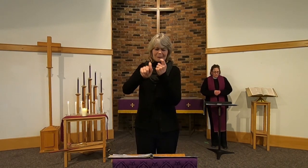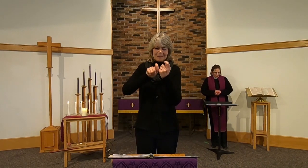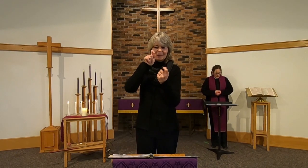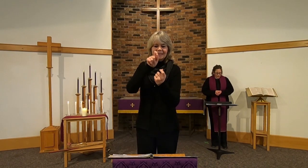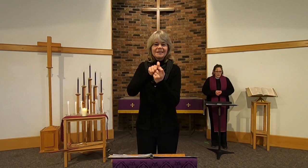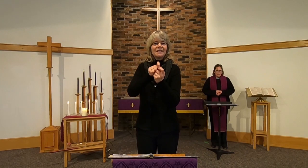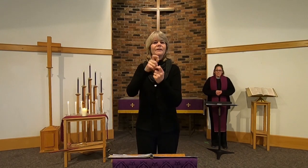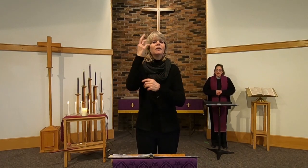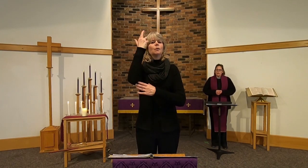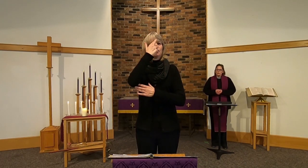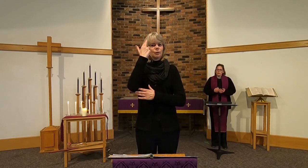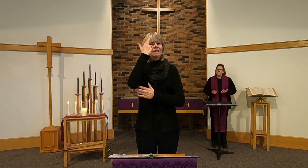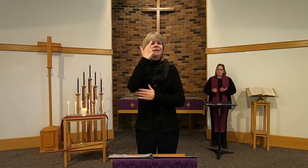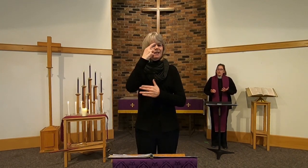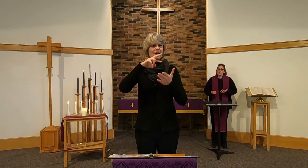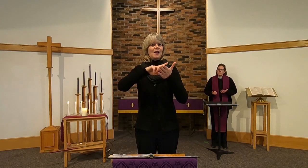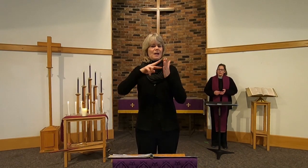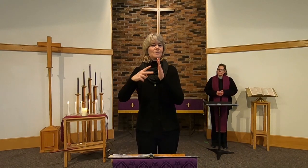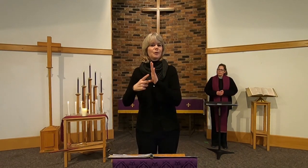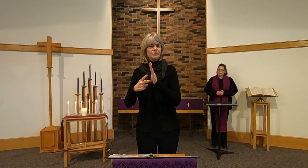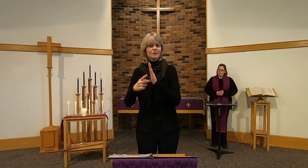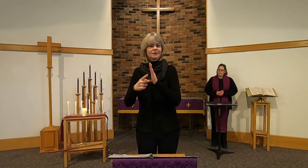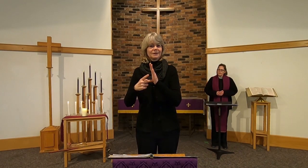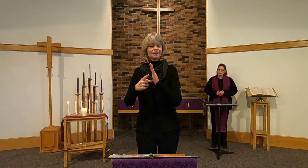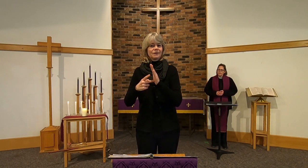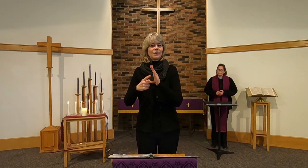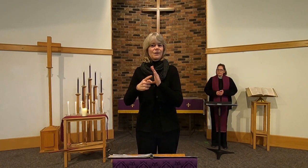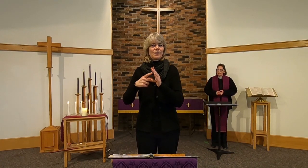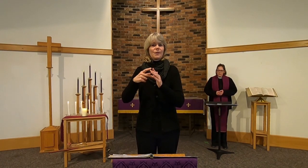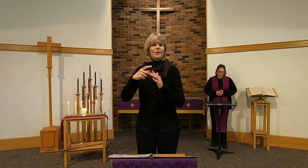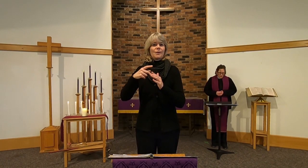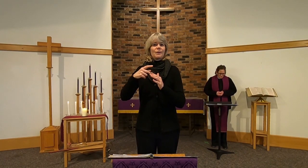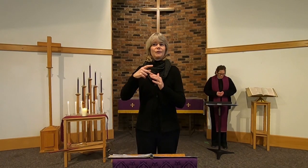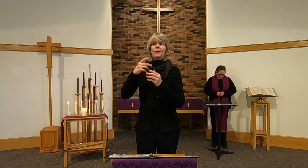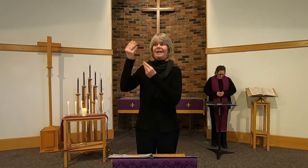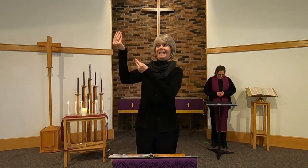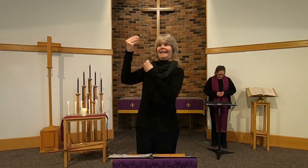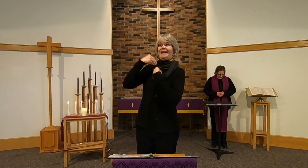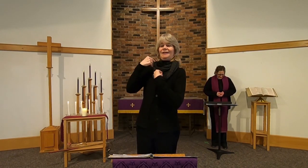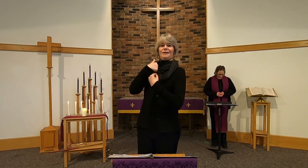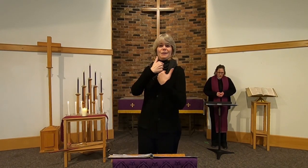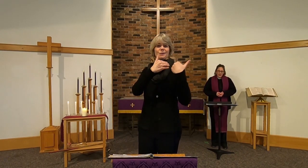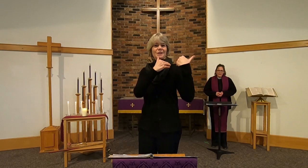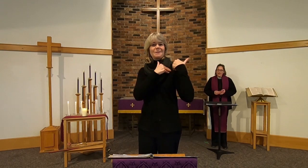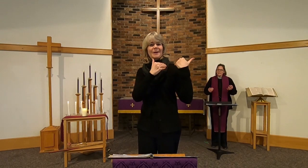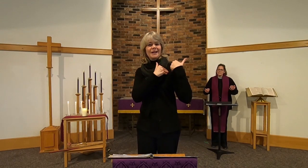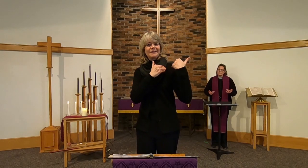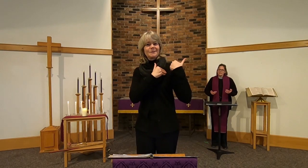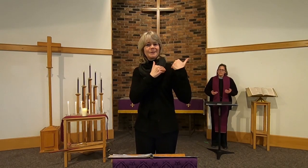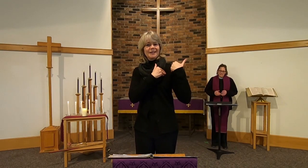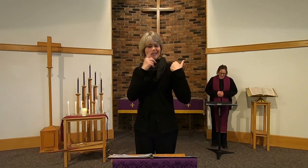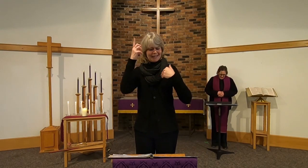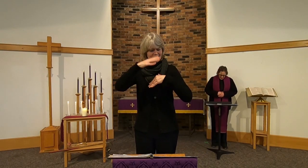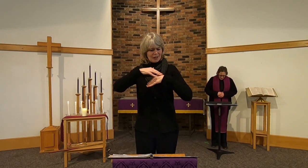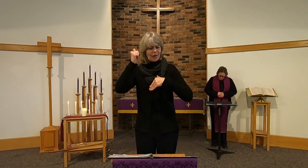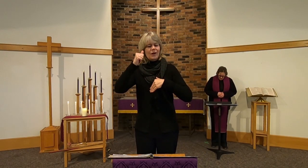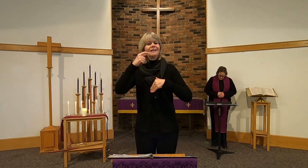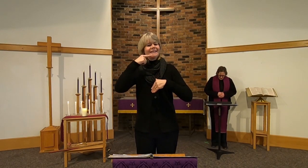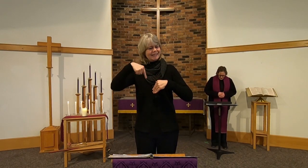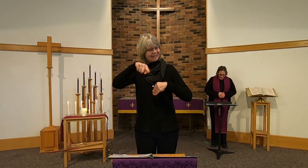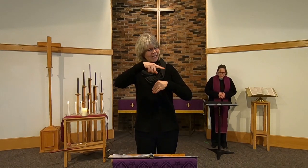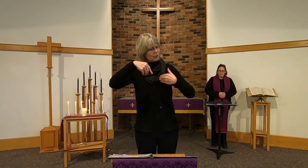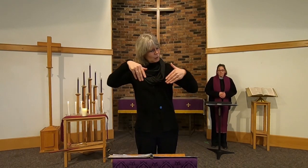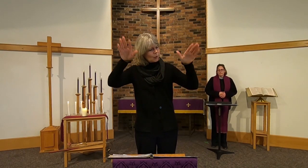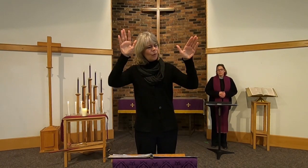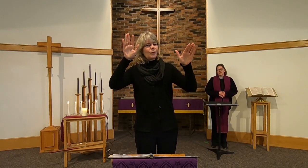reason, and we are the ones who are given the job. God asks us to share